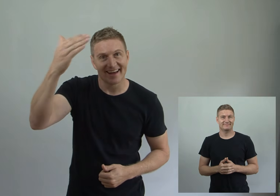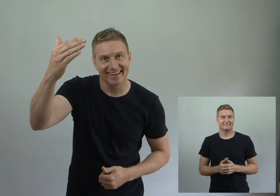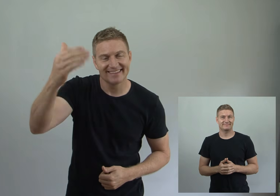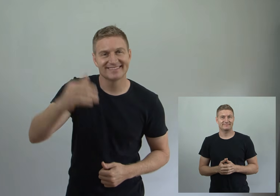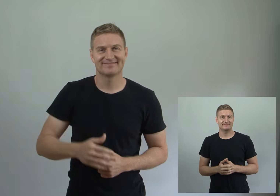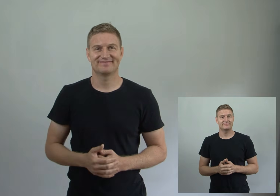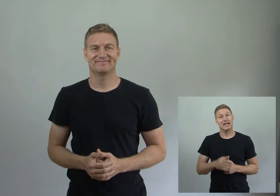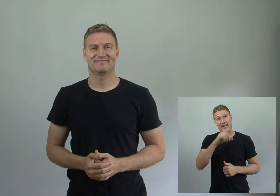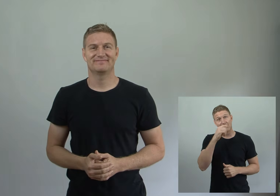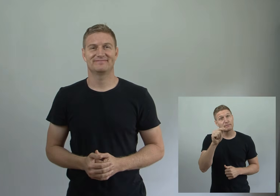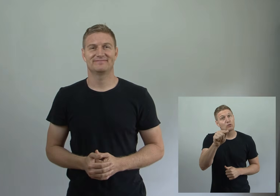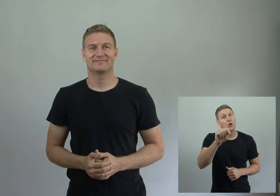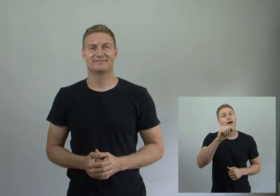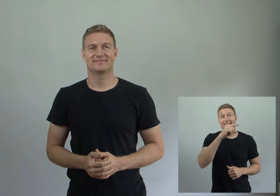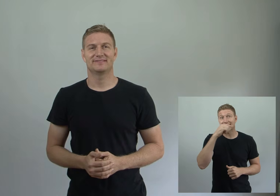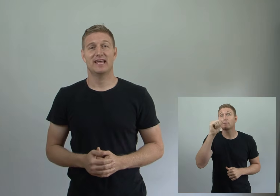hi,